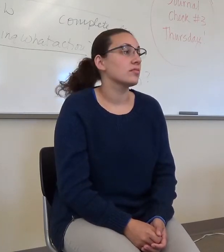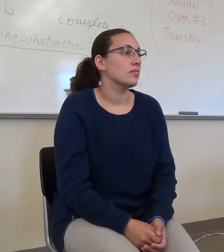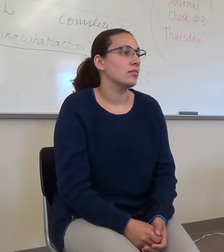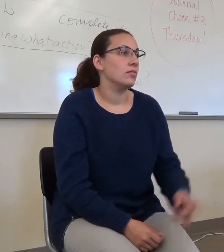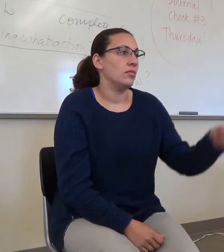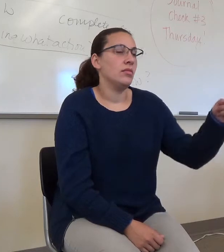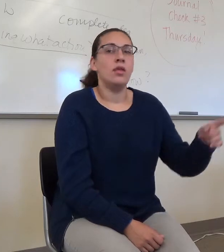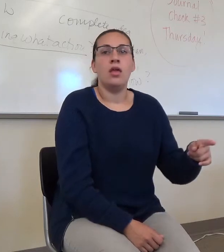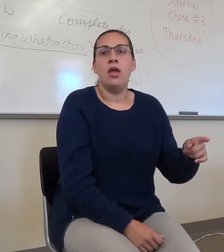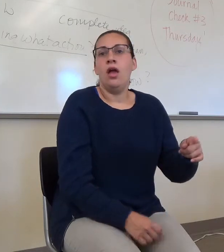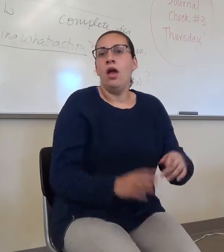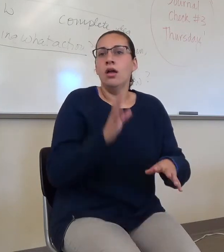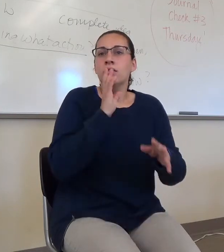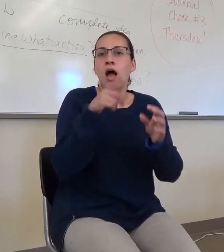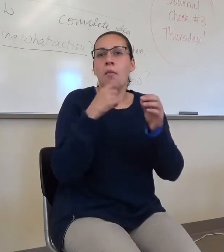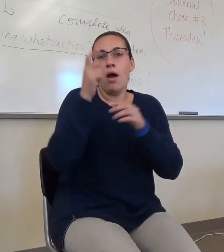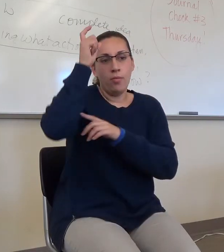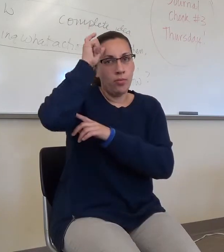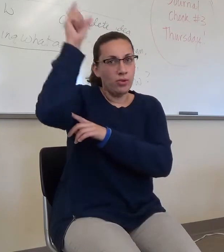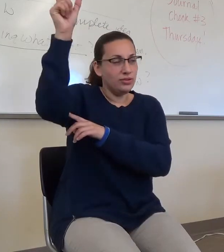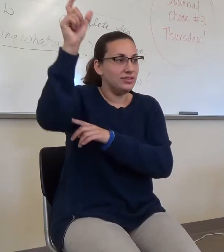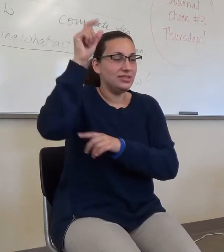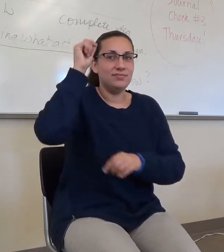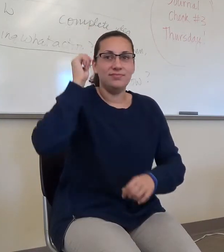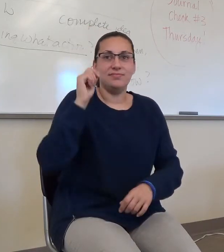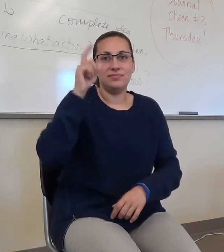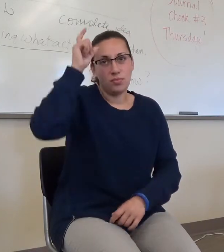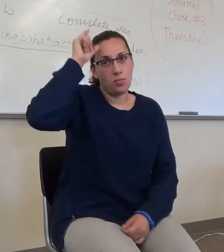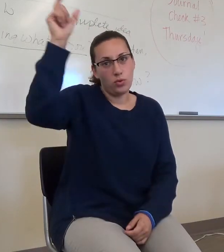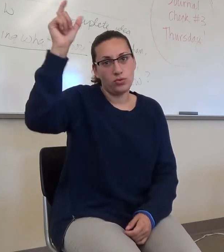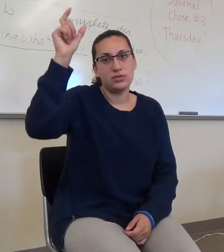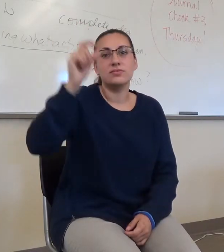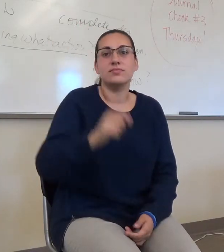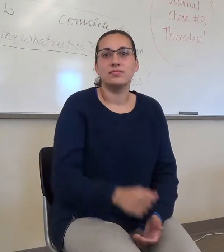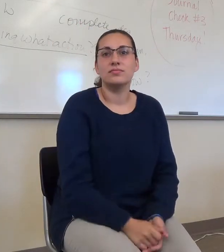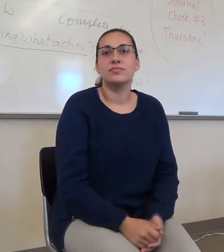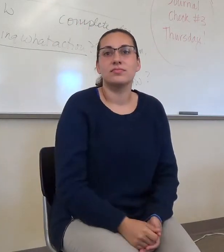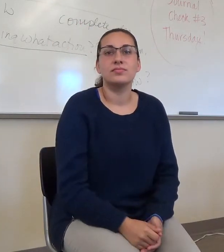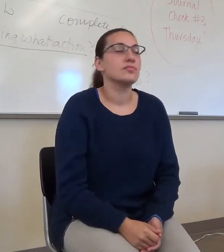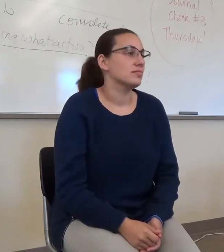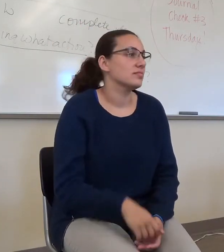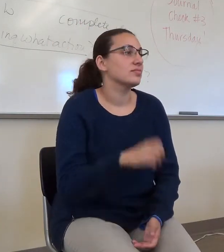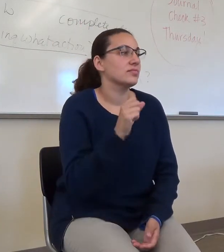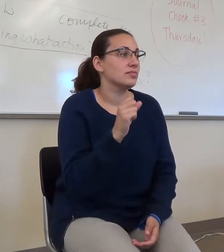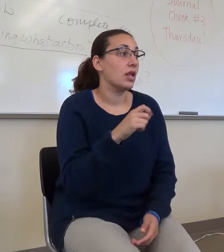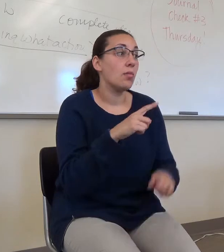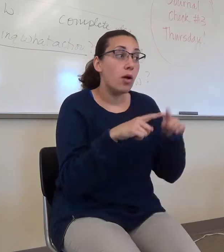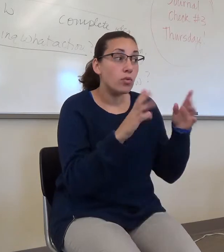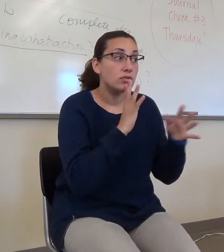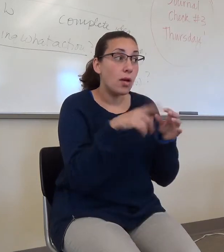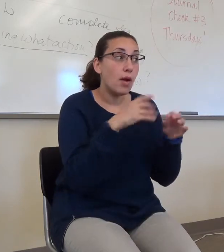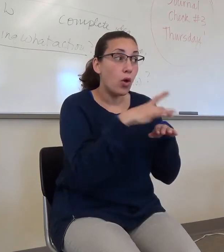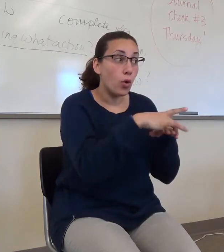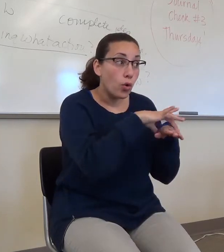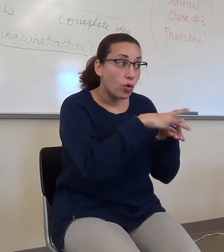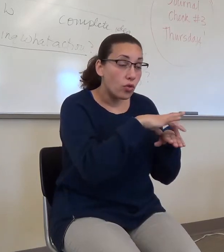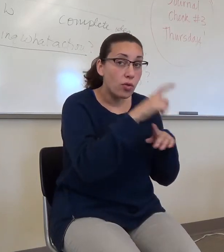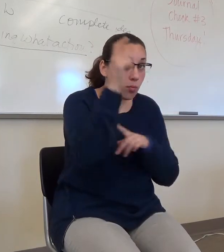Okay, yeah, we're back to moons again, but is it the Earth's moon? Mars. Yeah, Mars